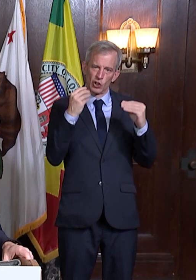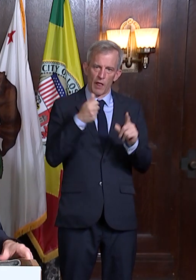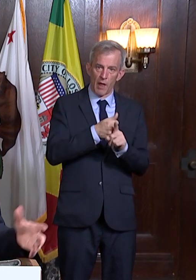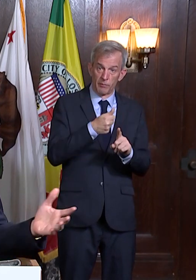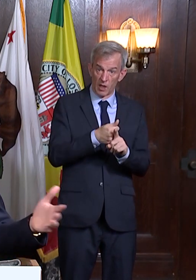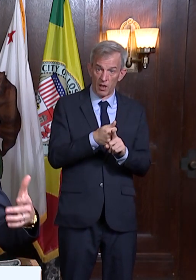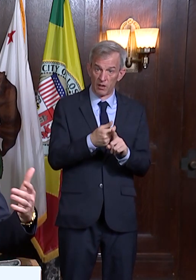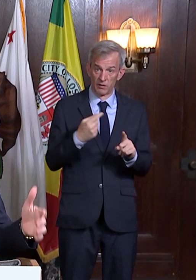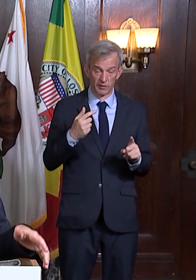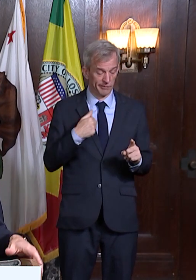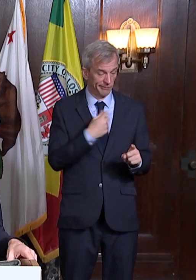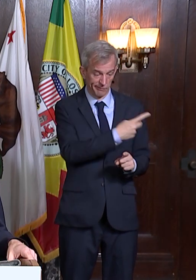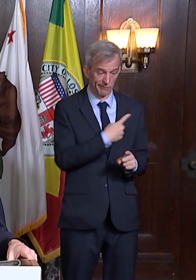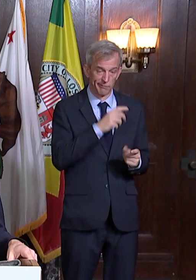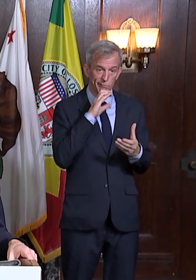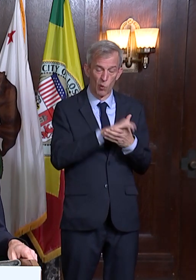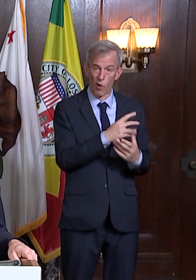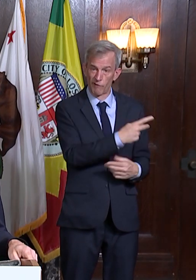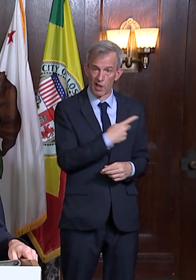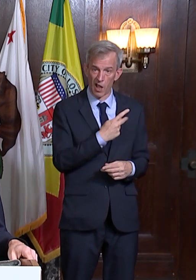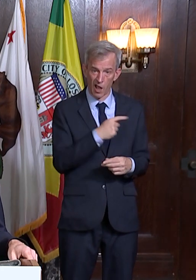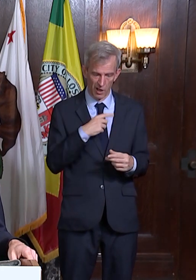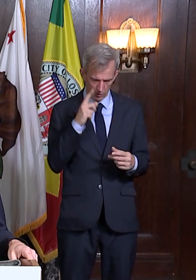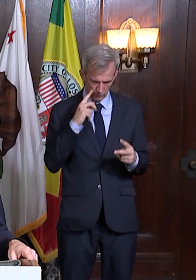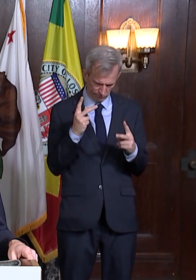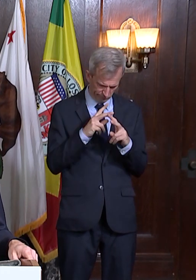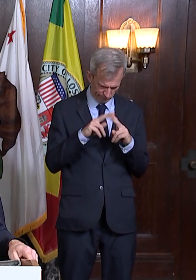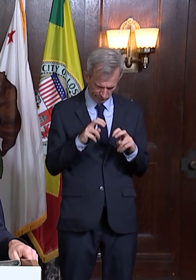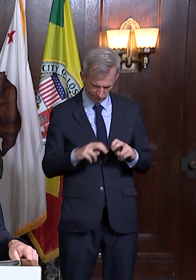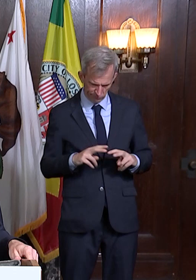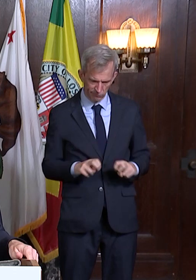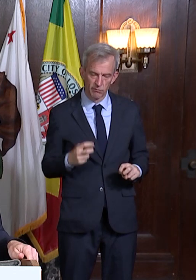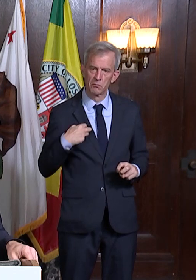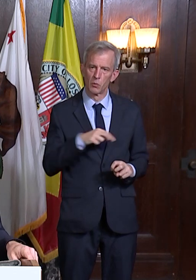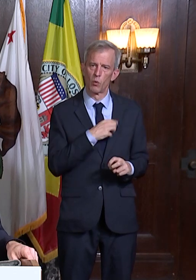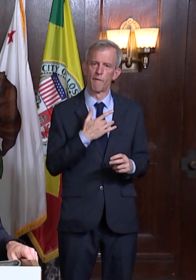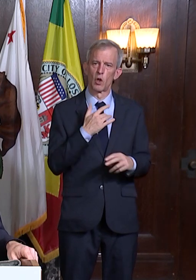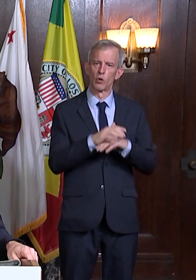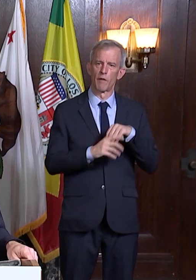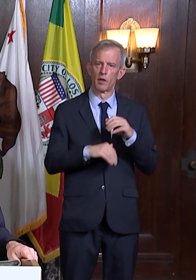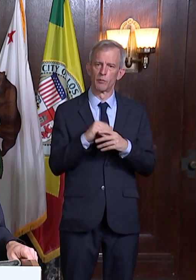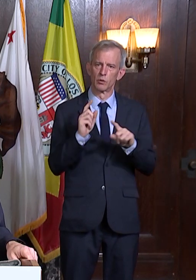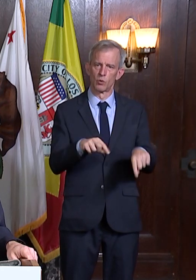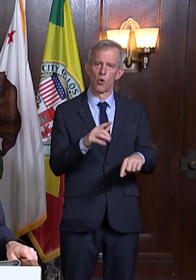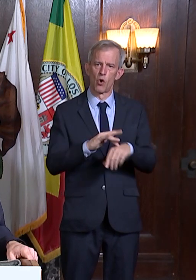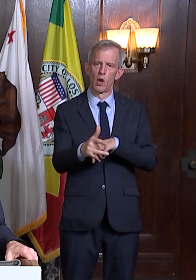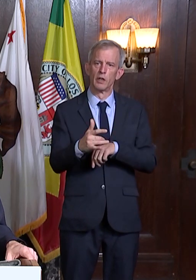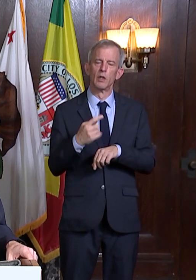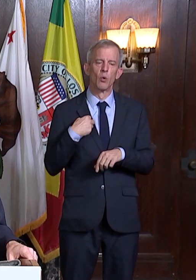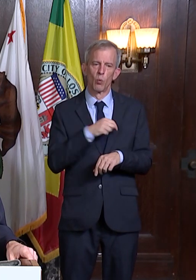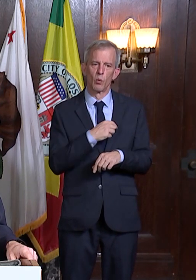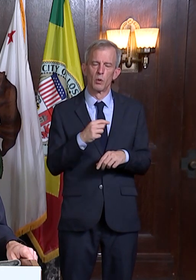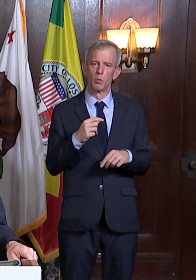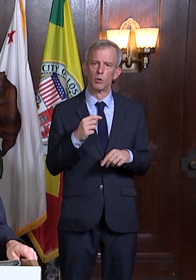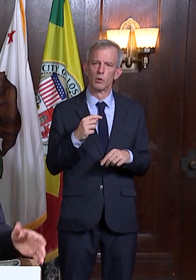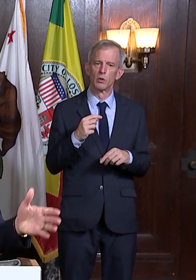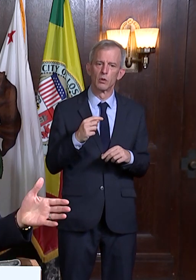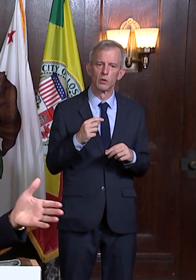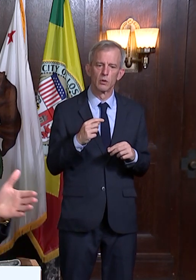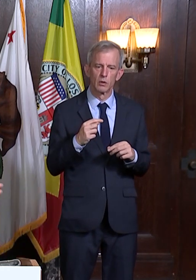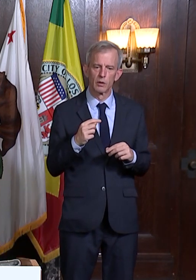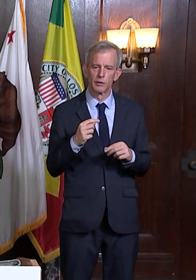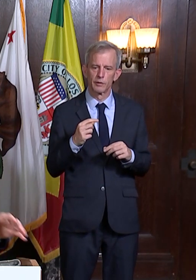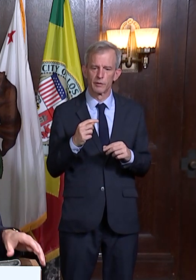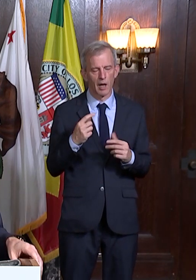all the evidence. My wife and I, we were very comfortable going early, but I think we'll continue to see over the next few weeks and months. So I think it would be premature to even think